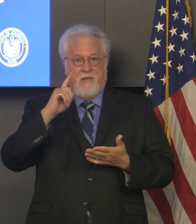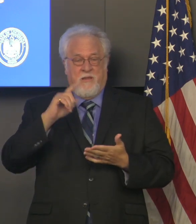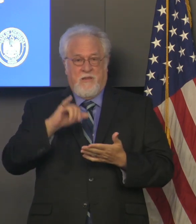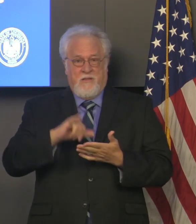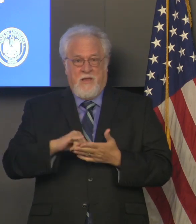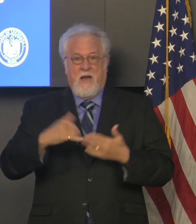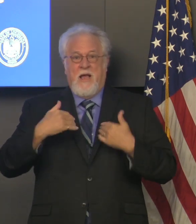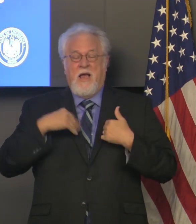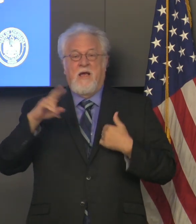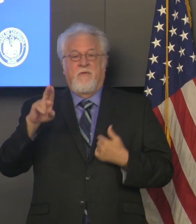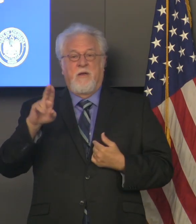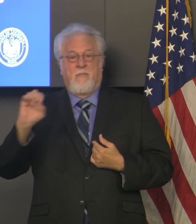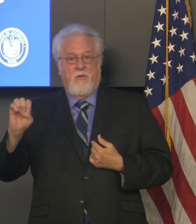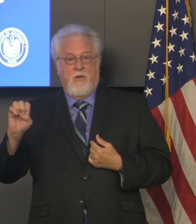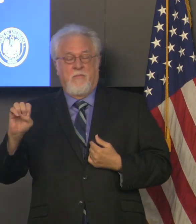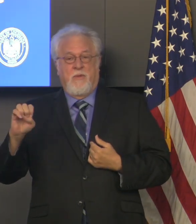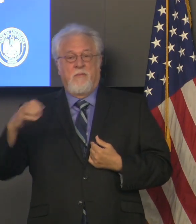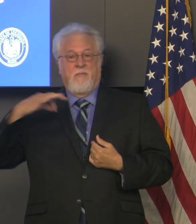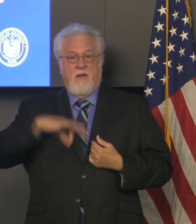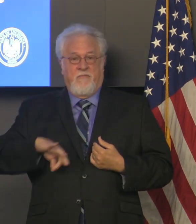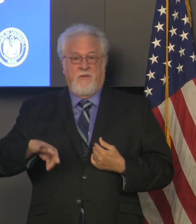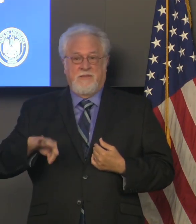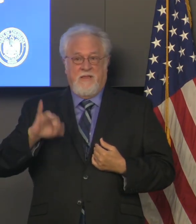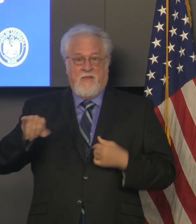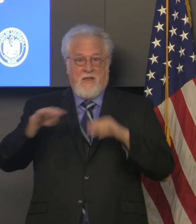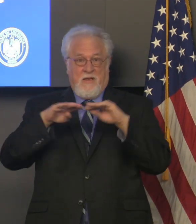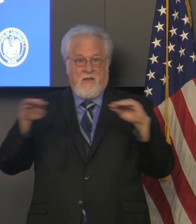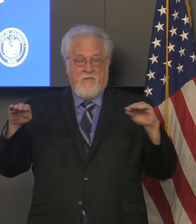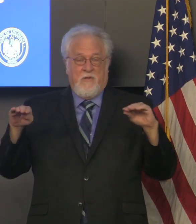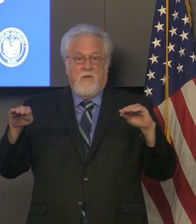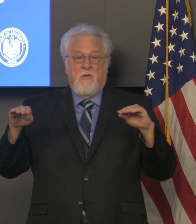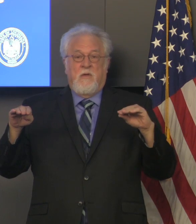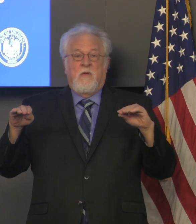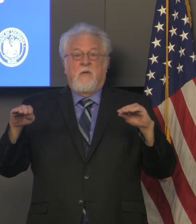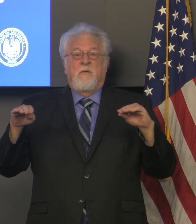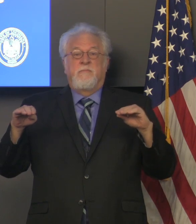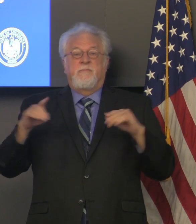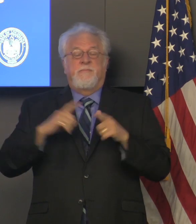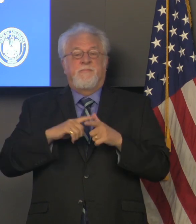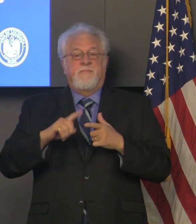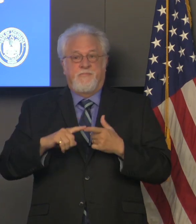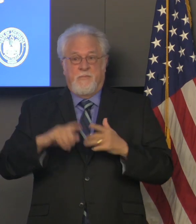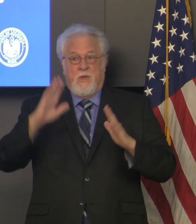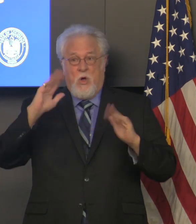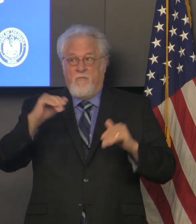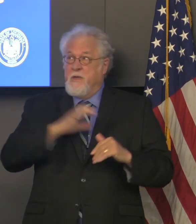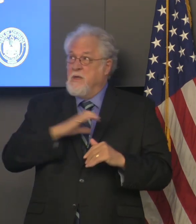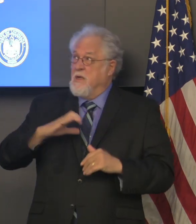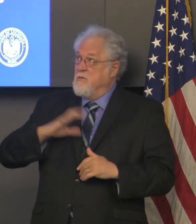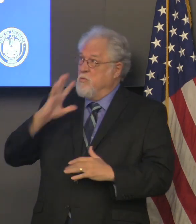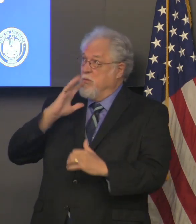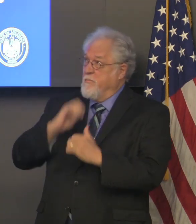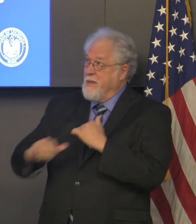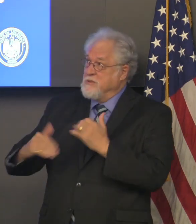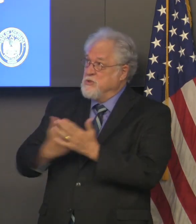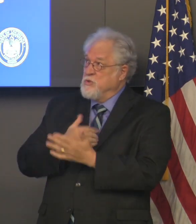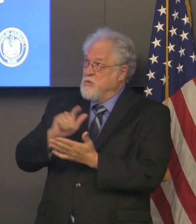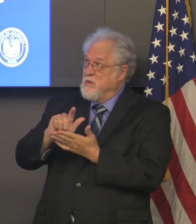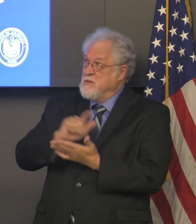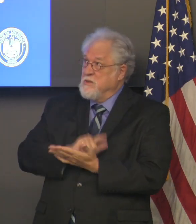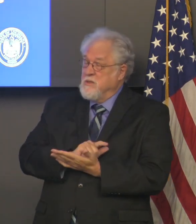we have unemployment benefits, federal benefits at that level. And then hopefully Congress will pass new